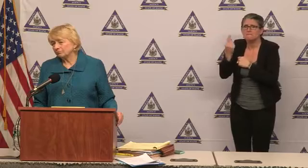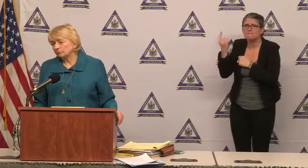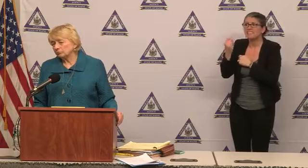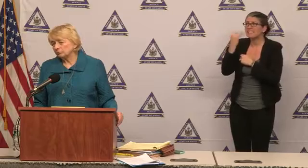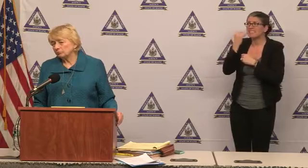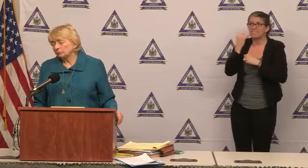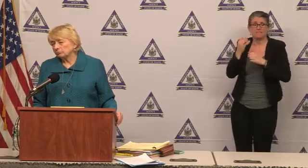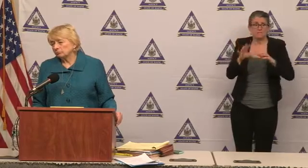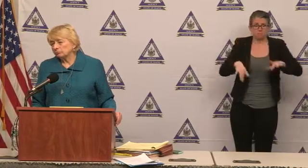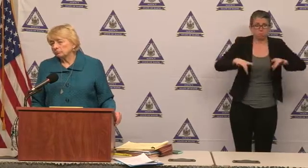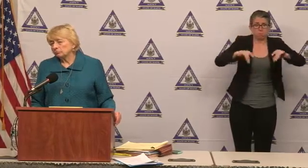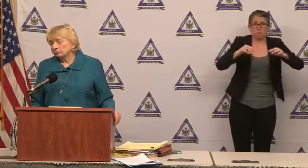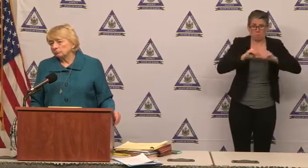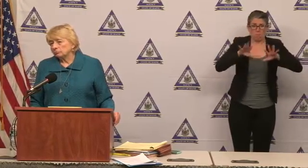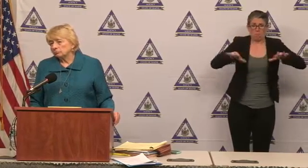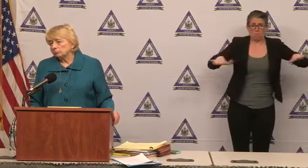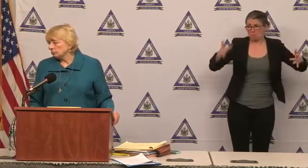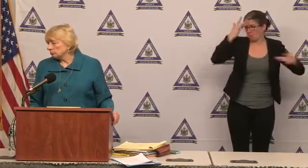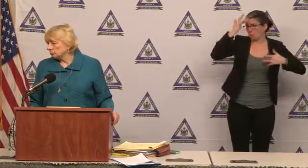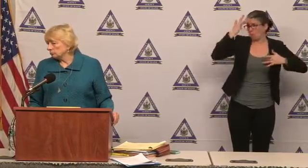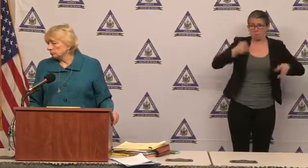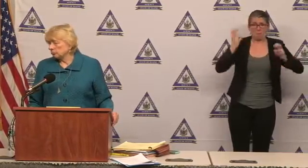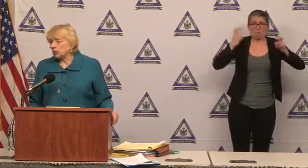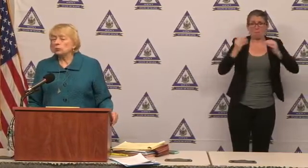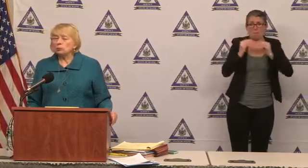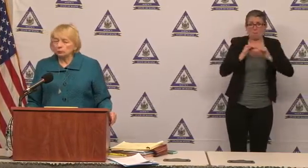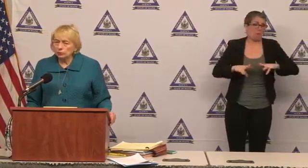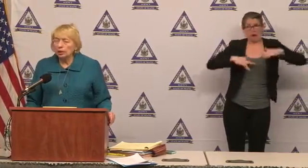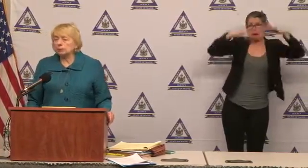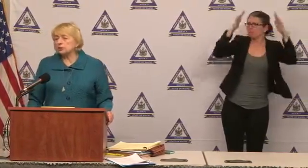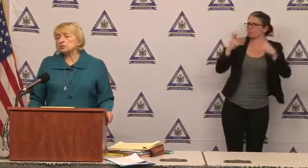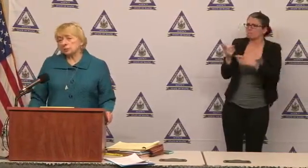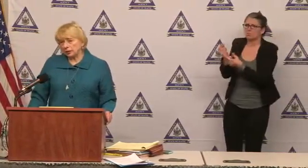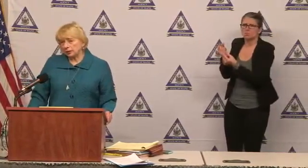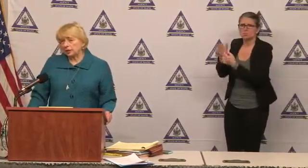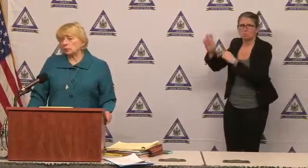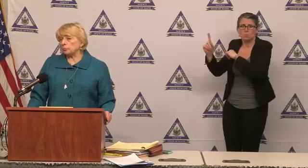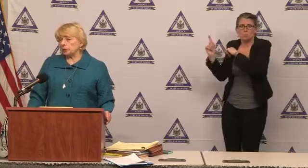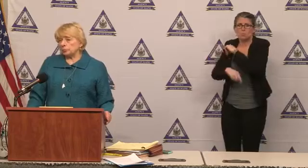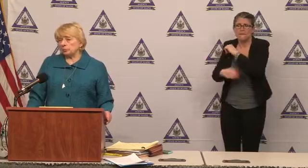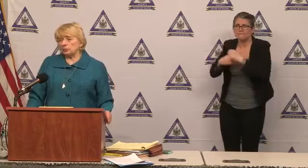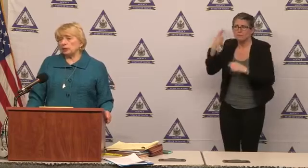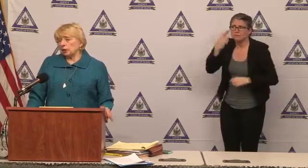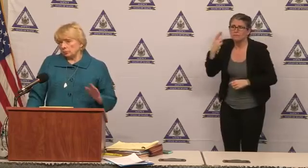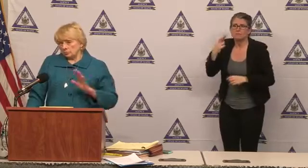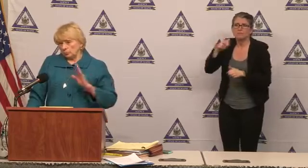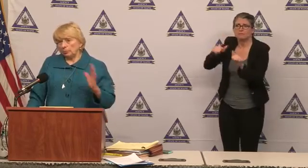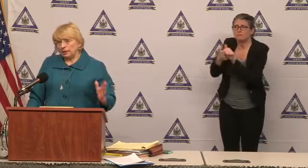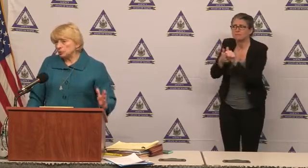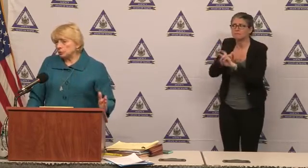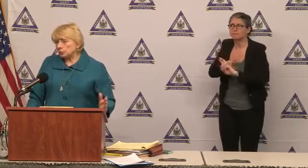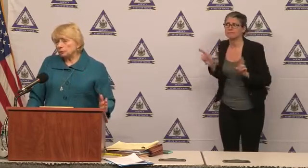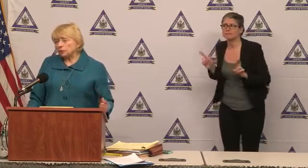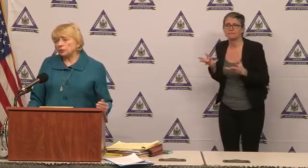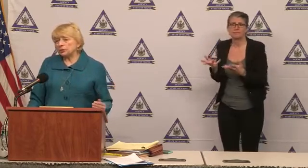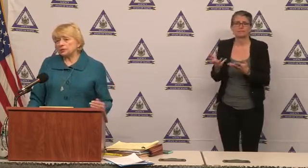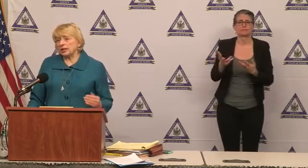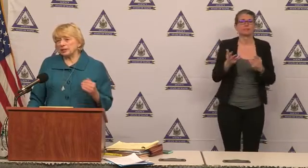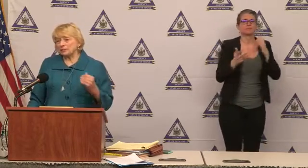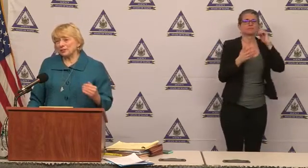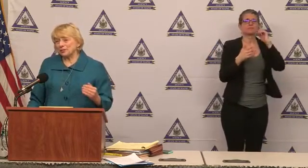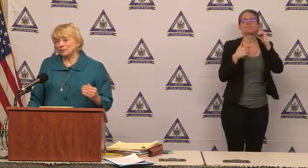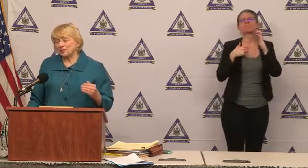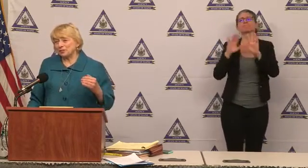is serious. Are those the kind of things that you're considering? Well, I'm not going to speculate on what people might do because